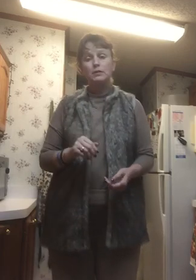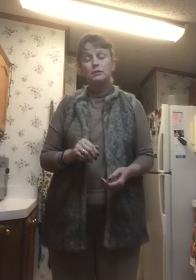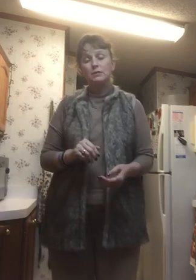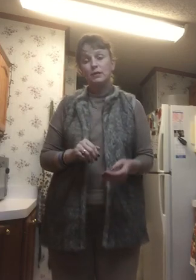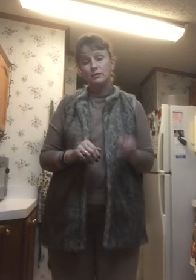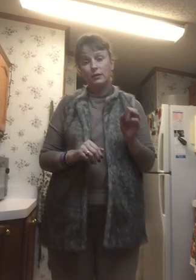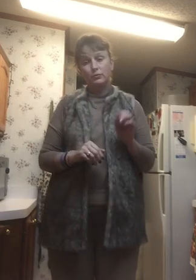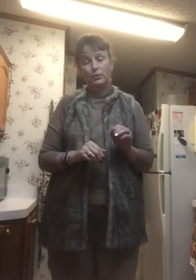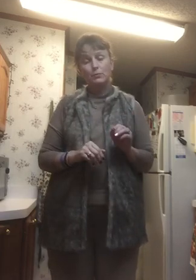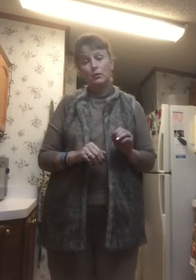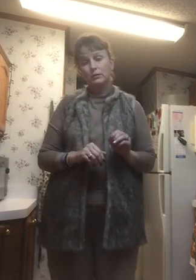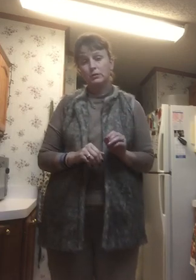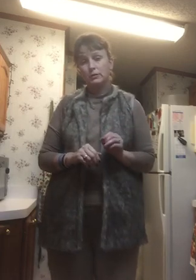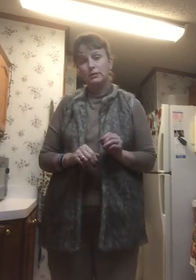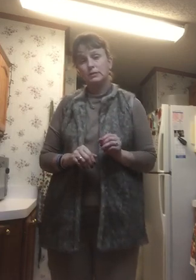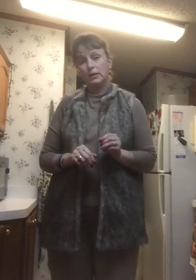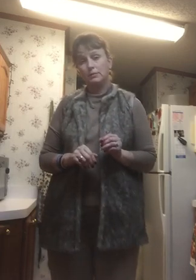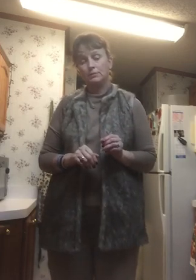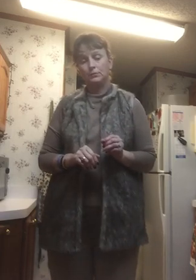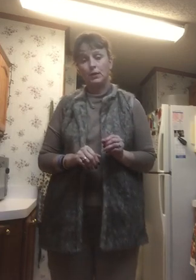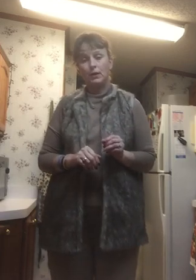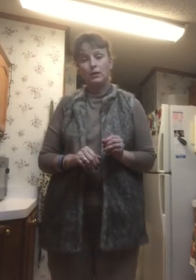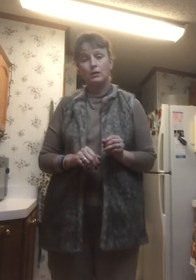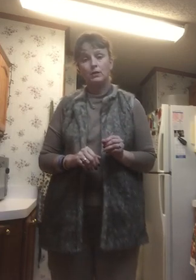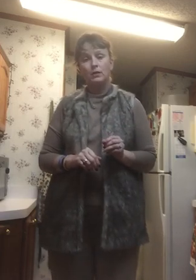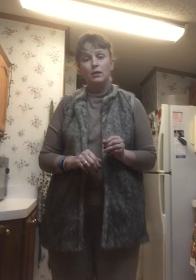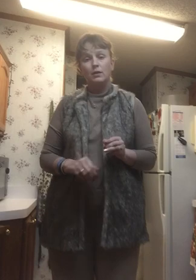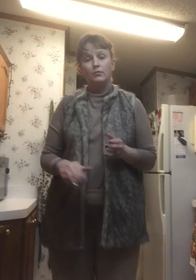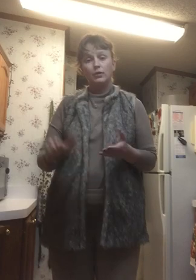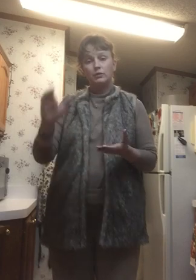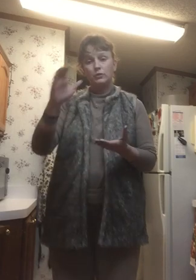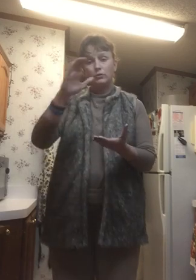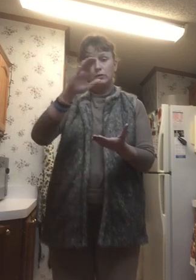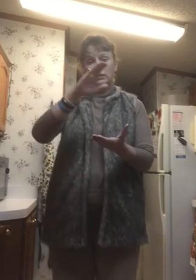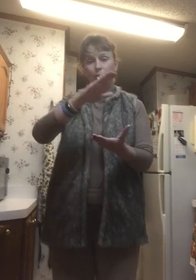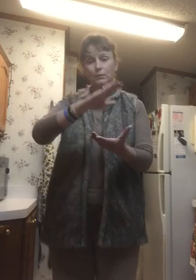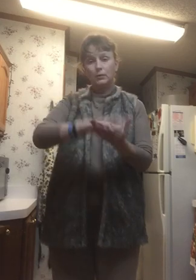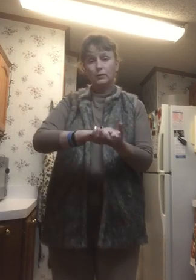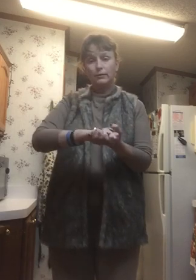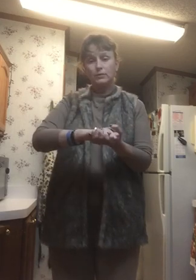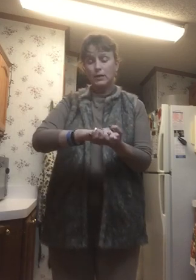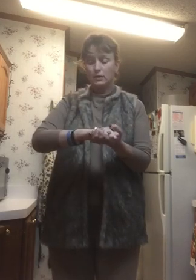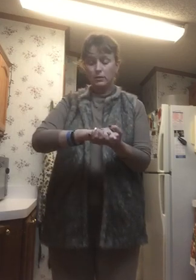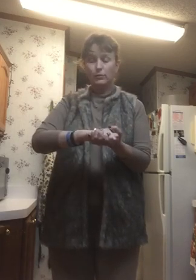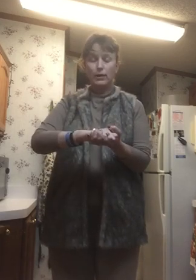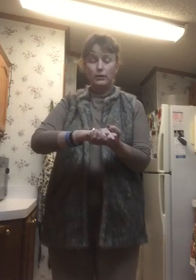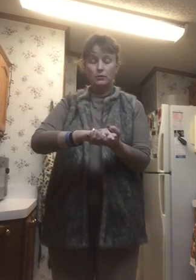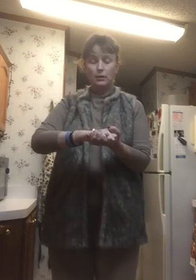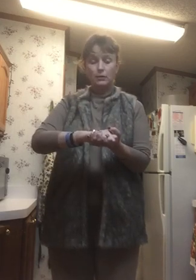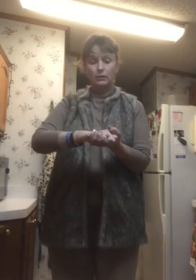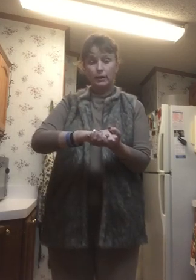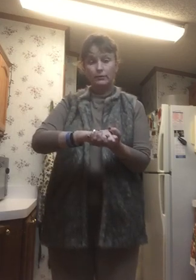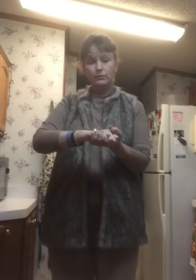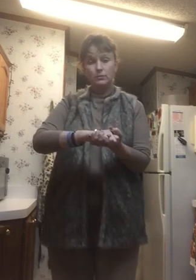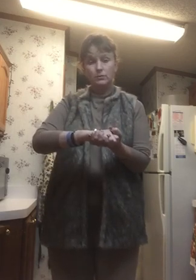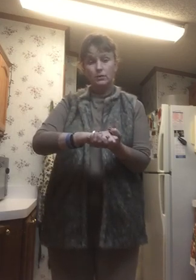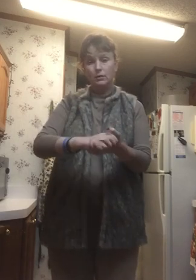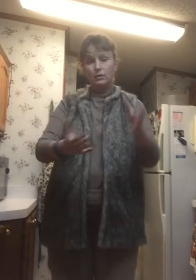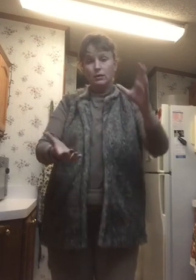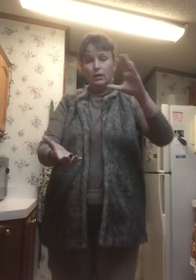peace has got 3 parts to this sign, okay? First, you're going to clap your right hand on top of your left, and